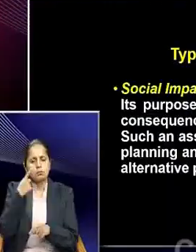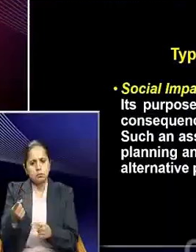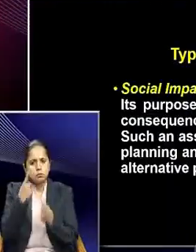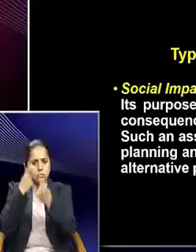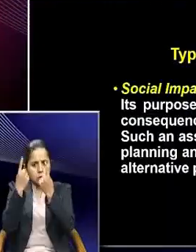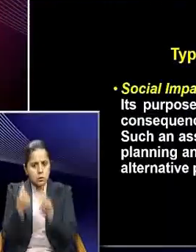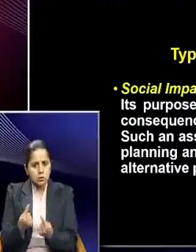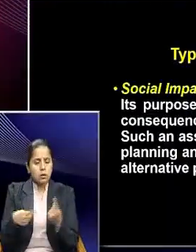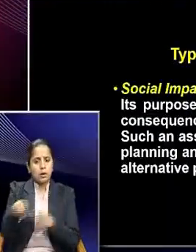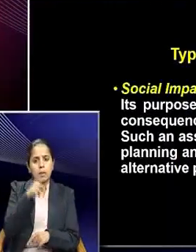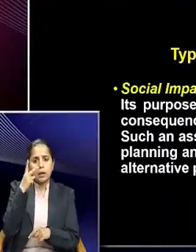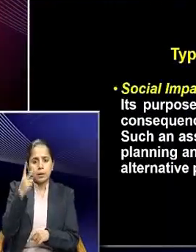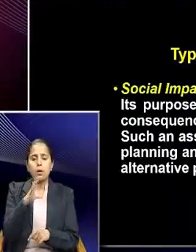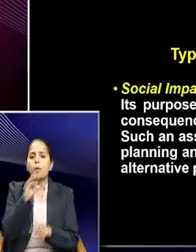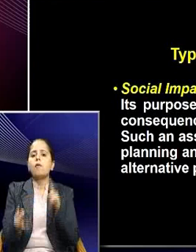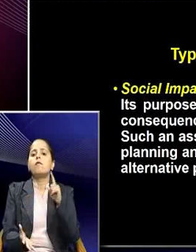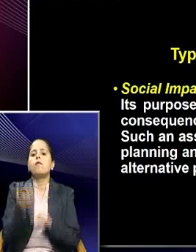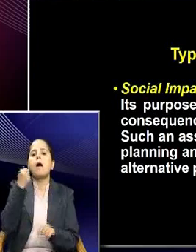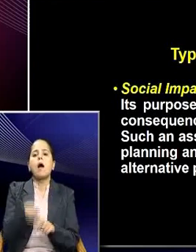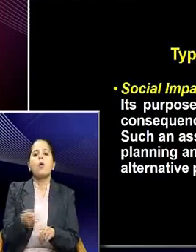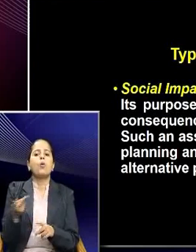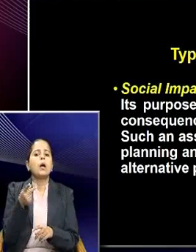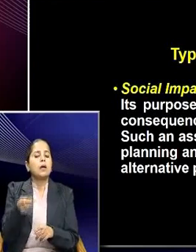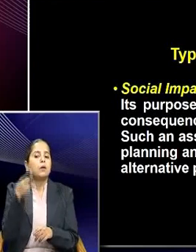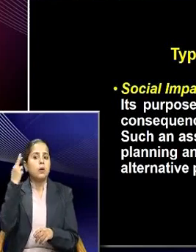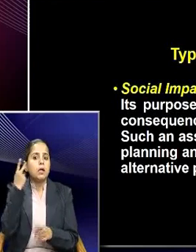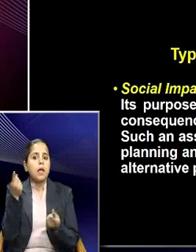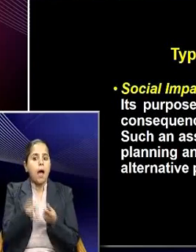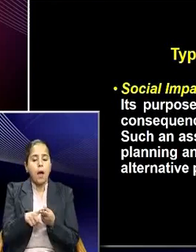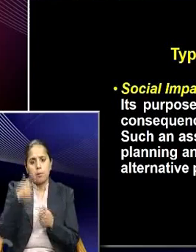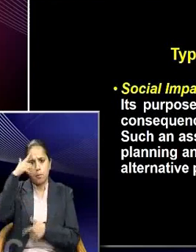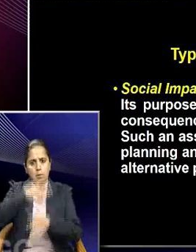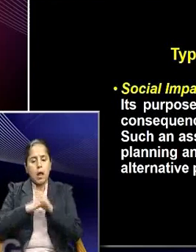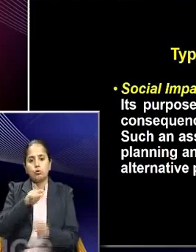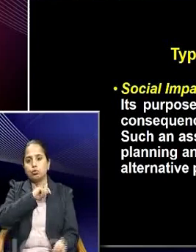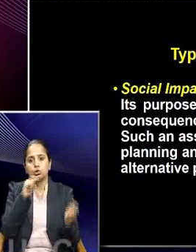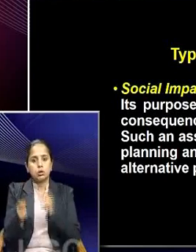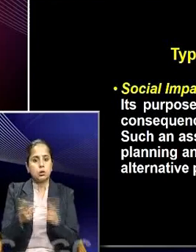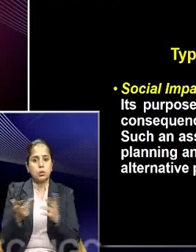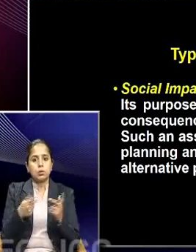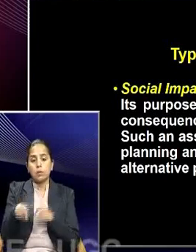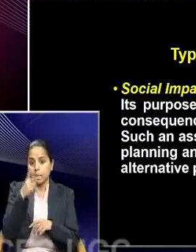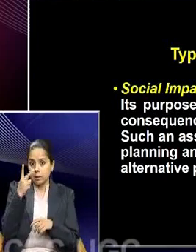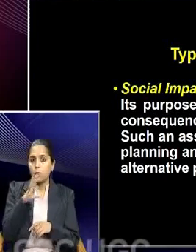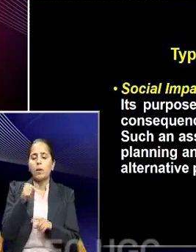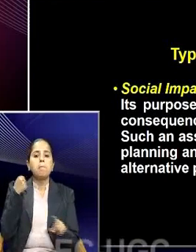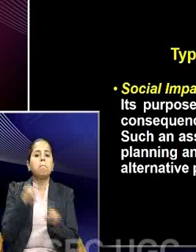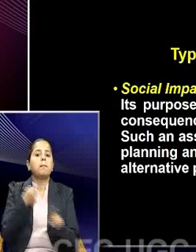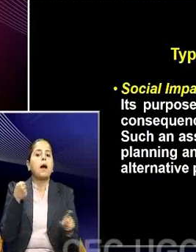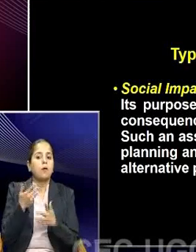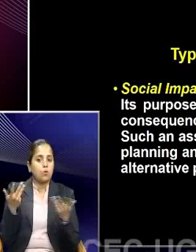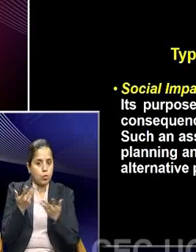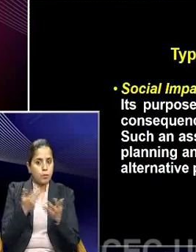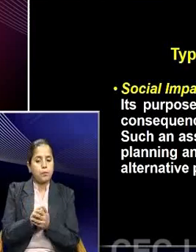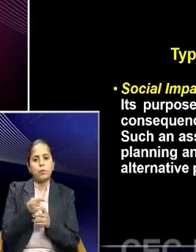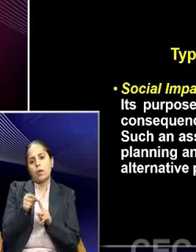is to kind of find out the consequence of a planned change. What was the impact of